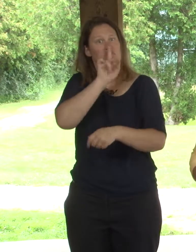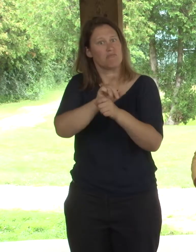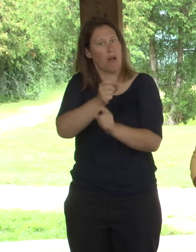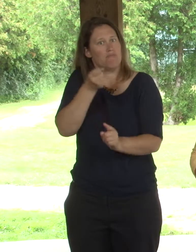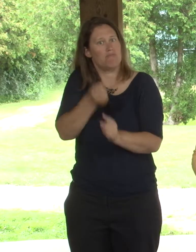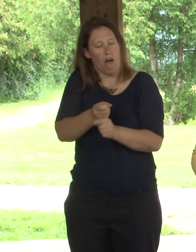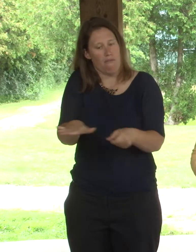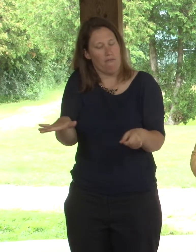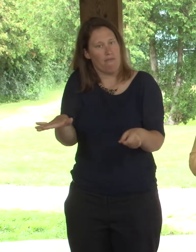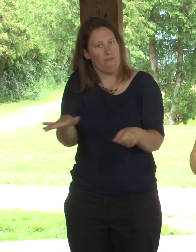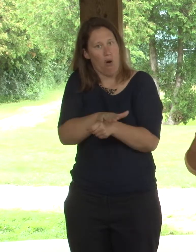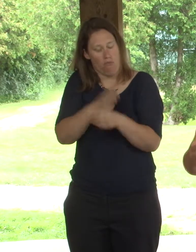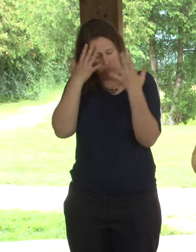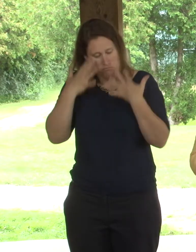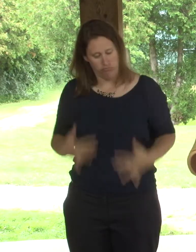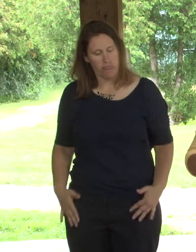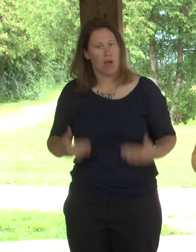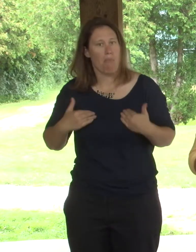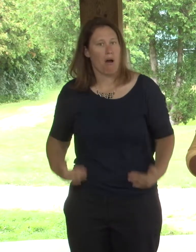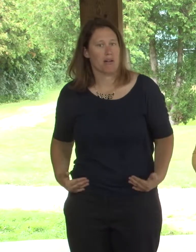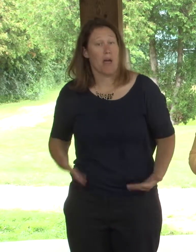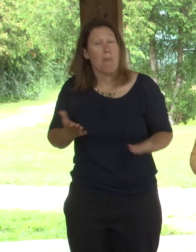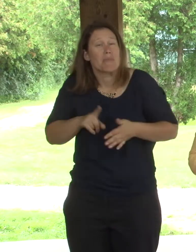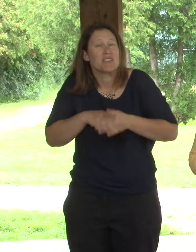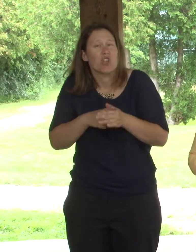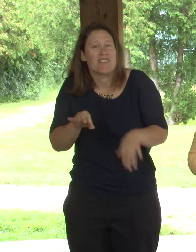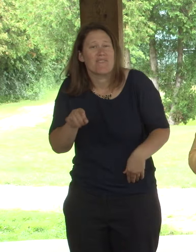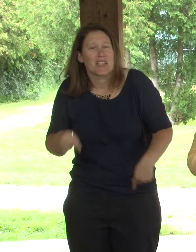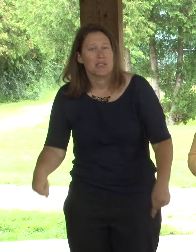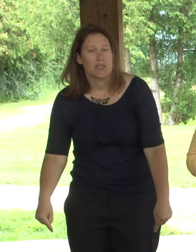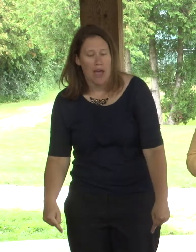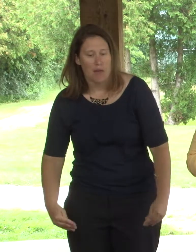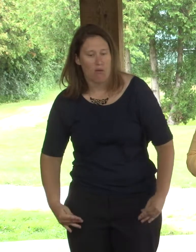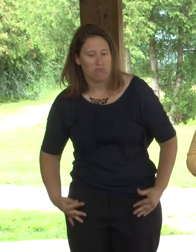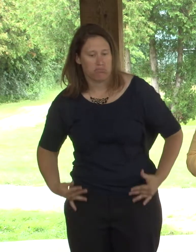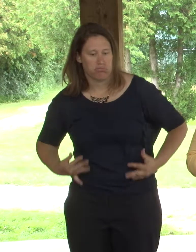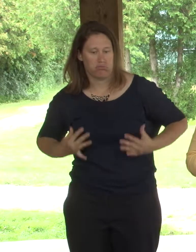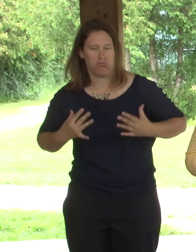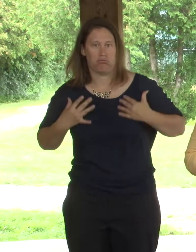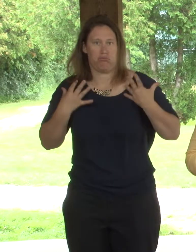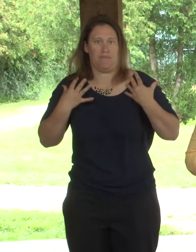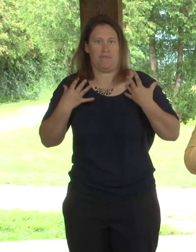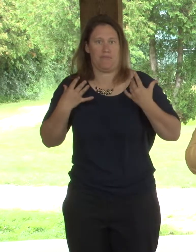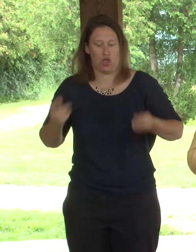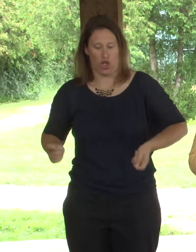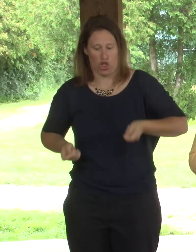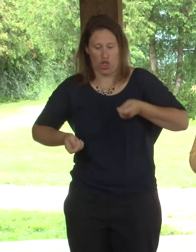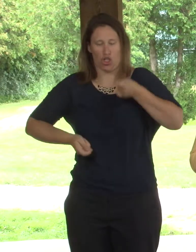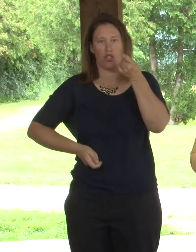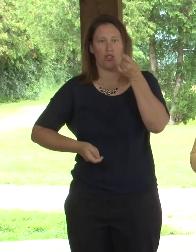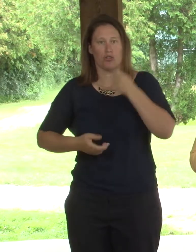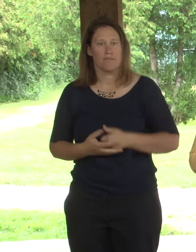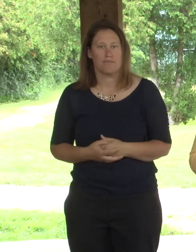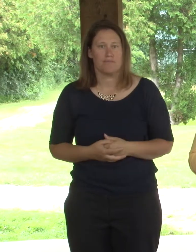be a chain reaction, and we start to feel other things happening in other areas of our body. Having